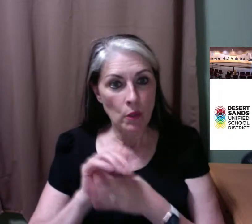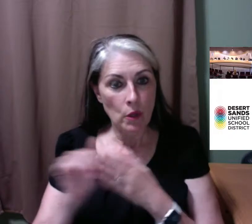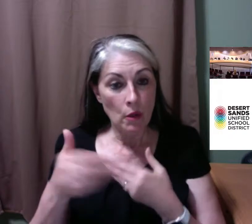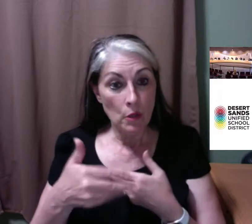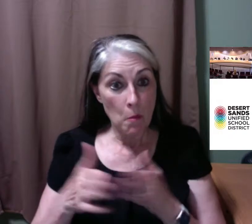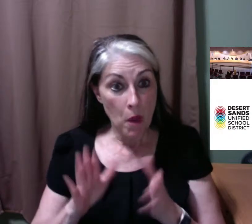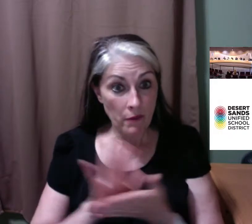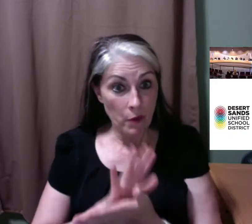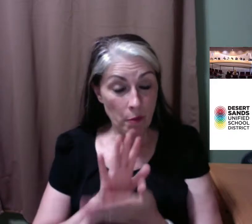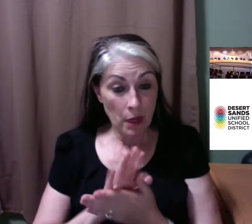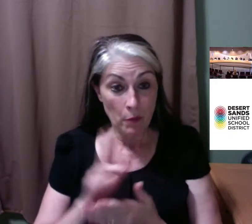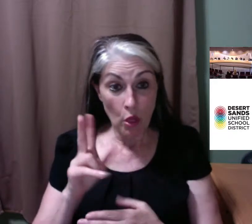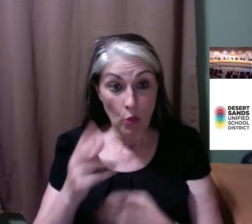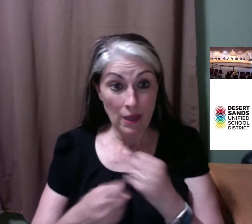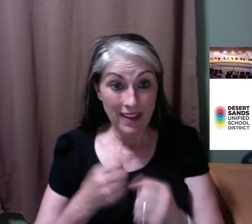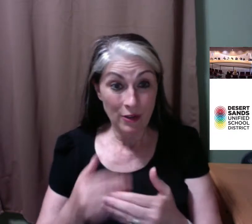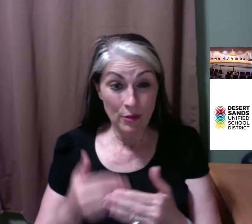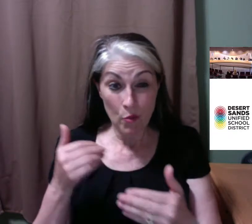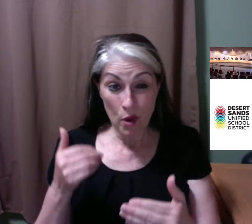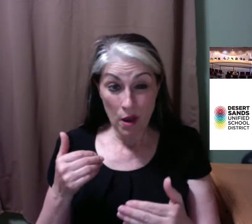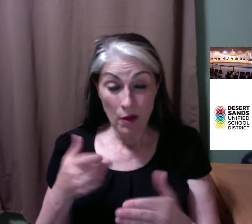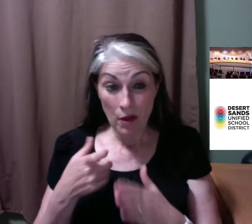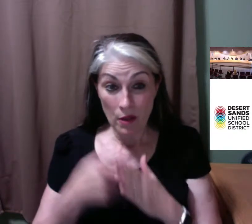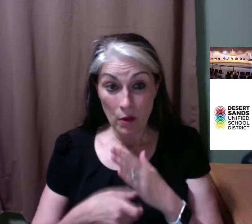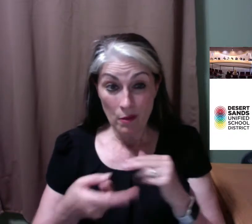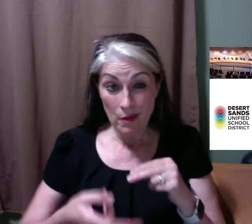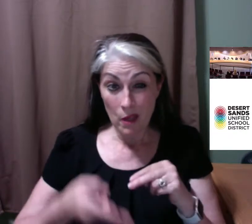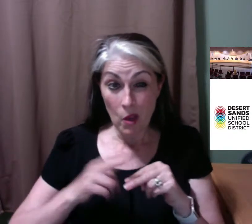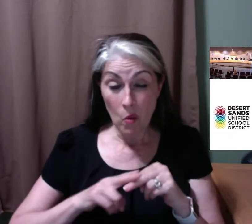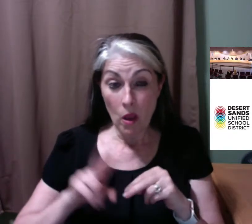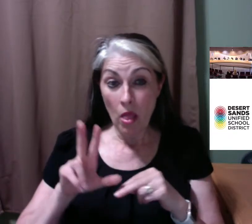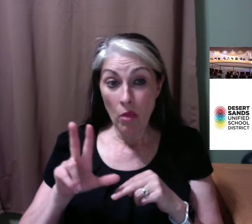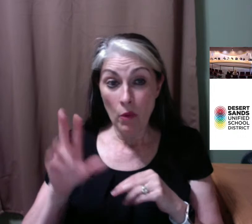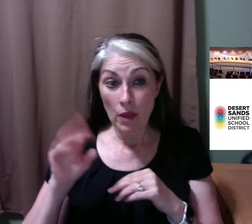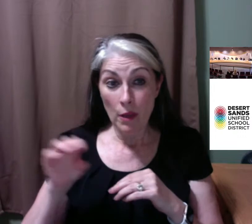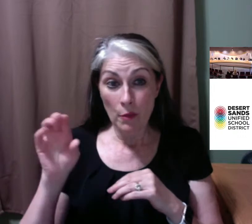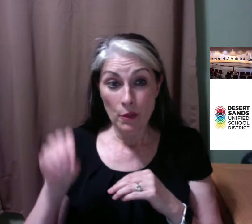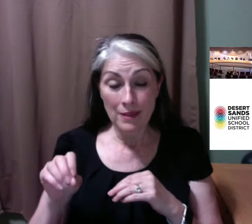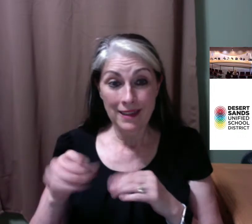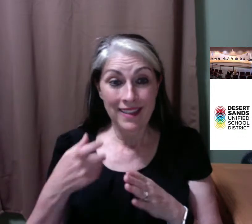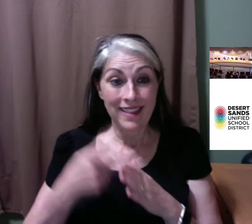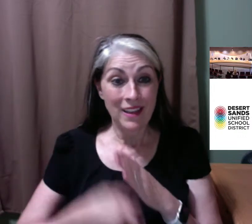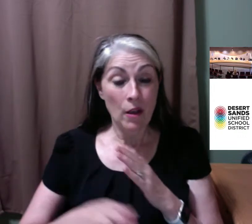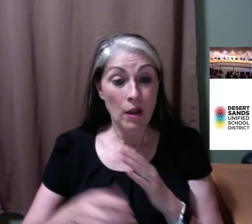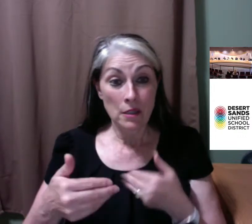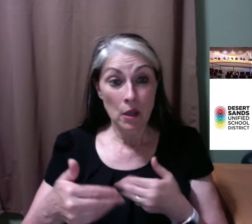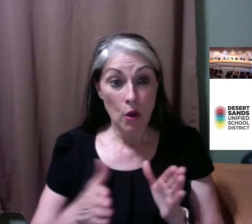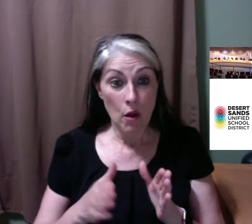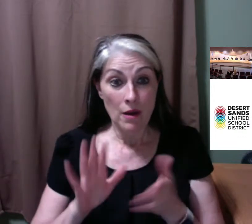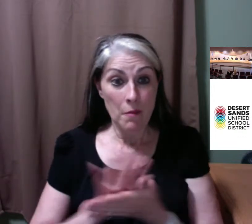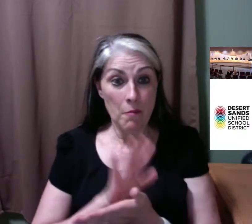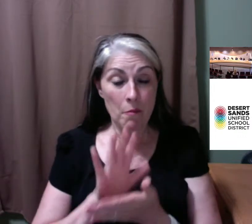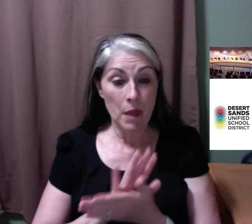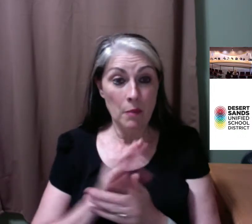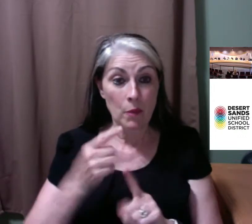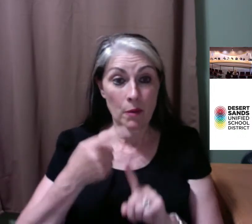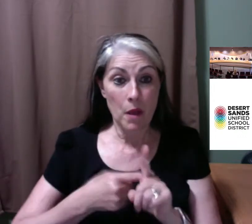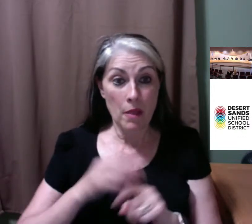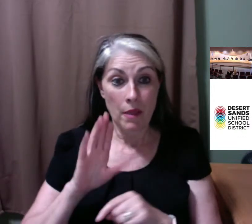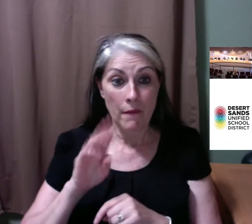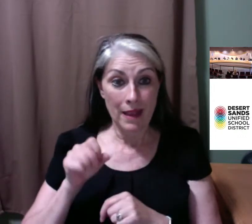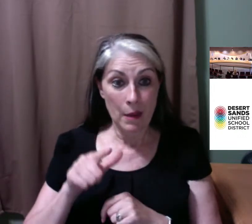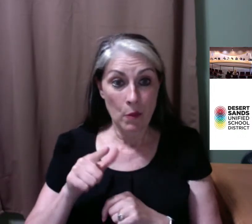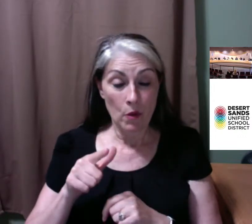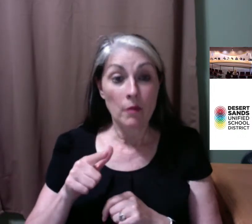three previous years prior to that, it went up by about 3%. The cost of a carton of paper in April of this